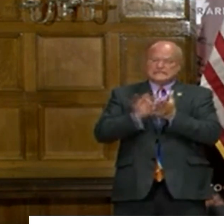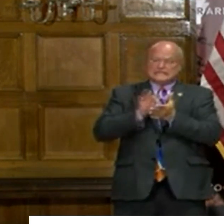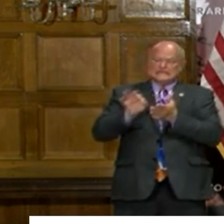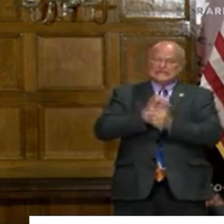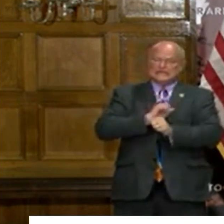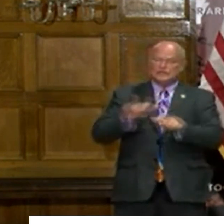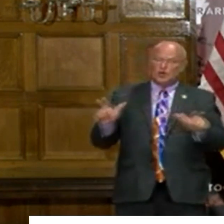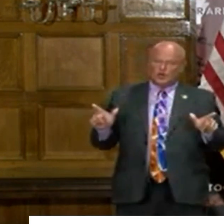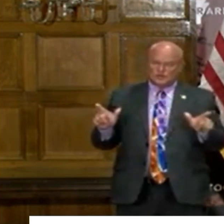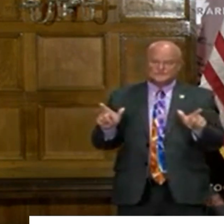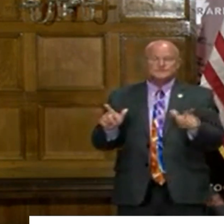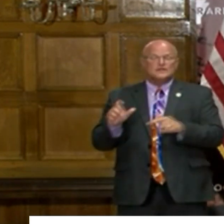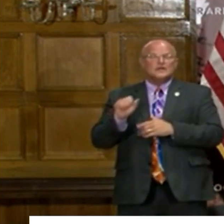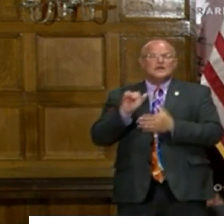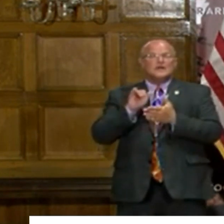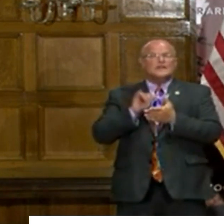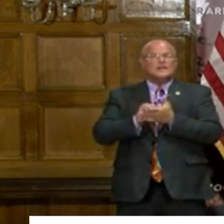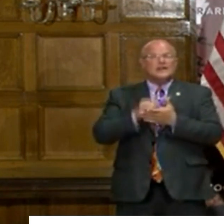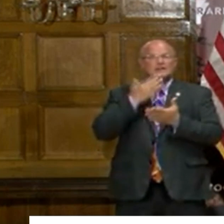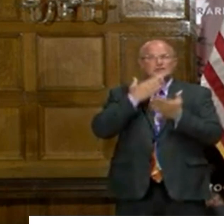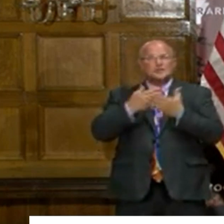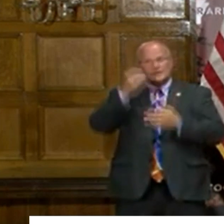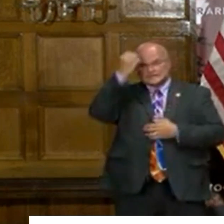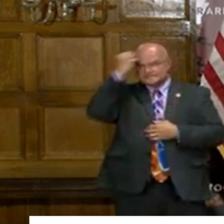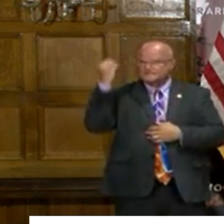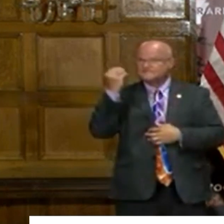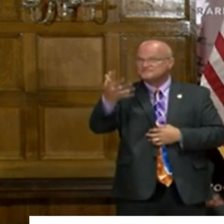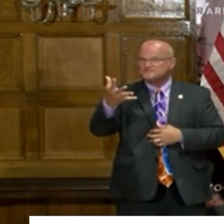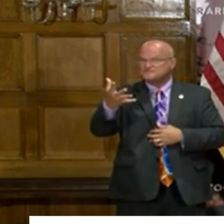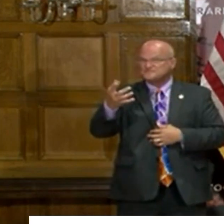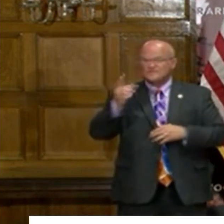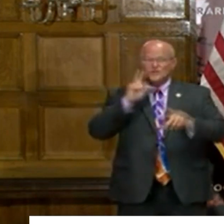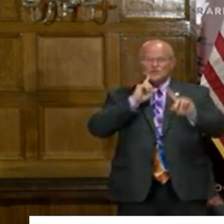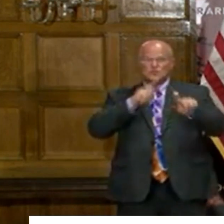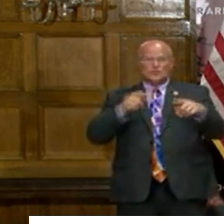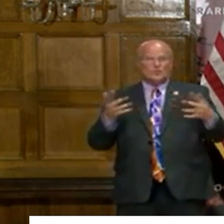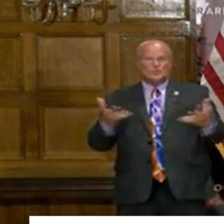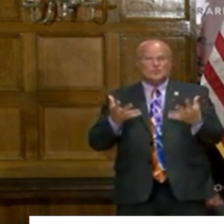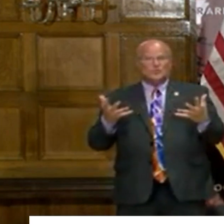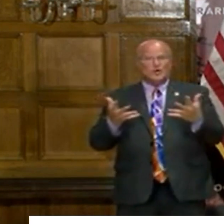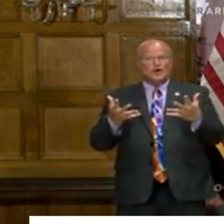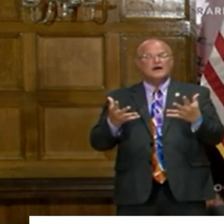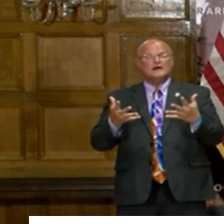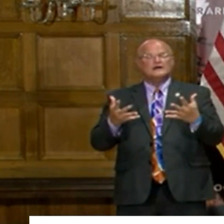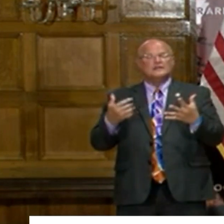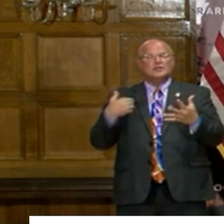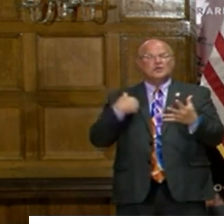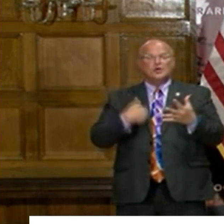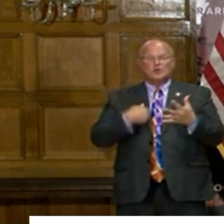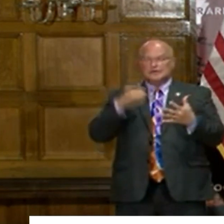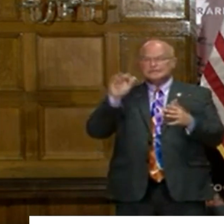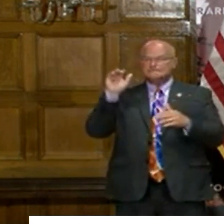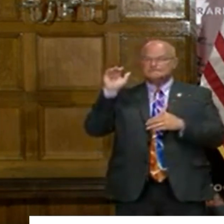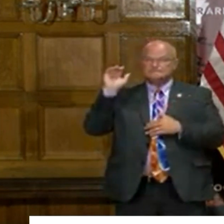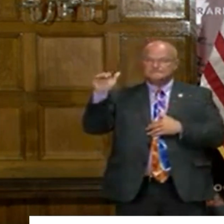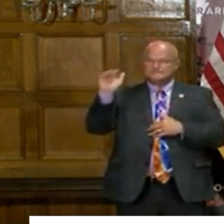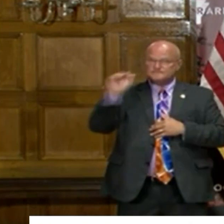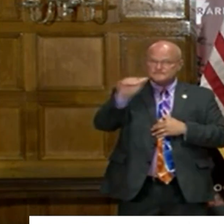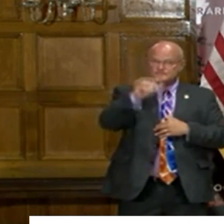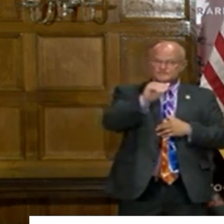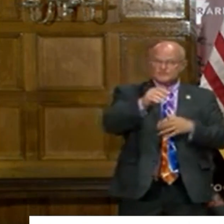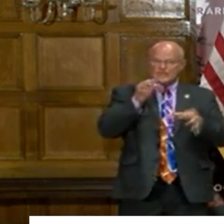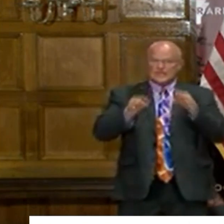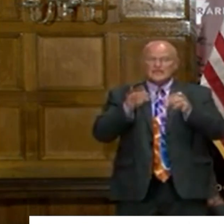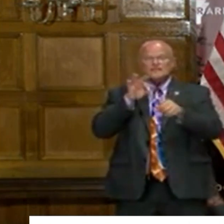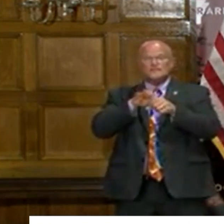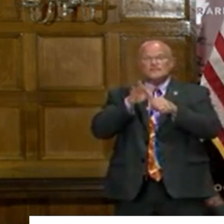fashion. And that's a good heads up. I think the response is that we simply alert people that if you're going to